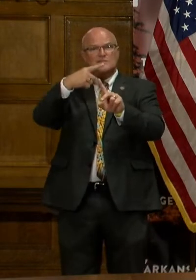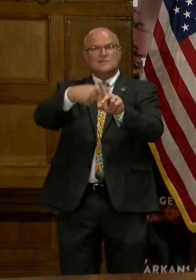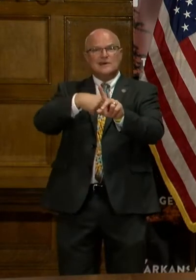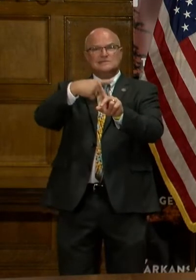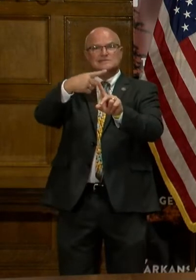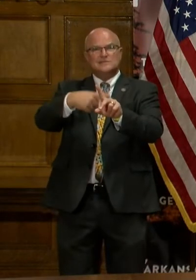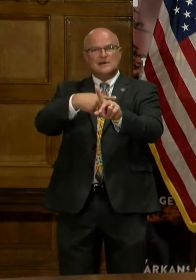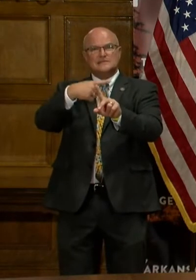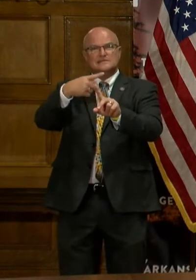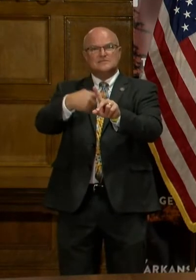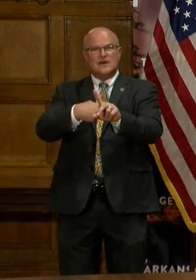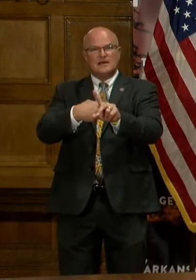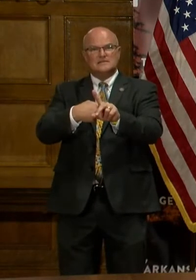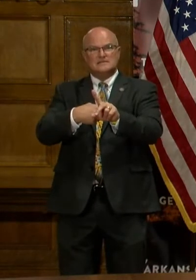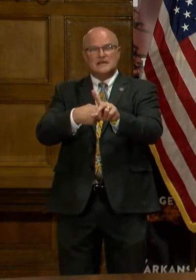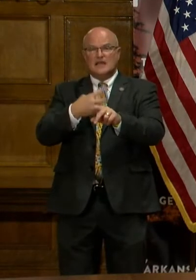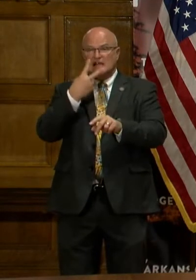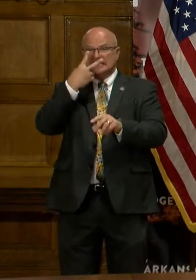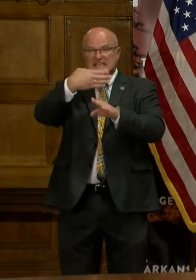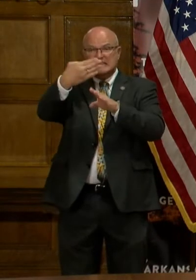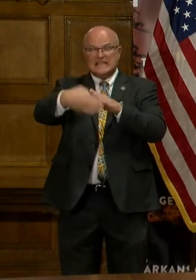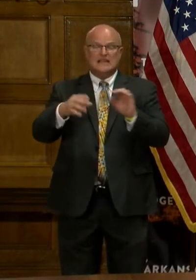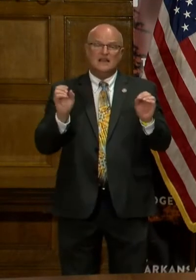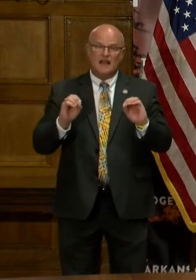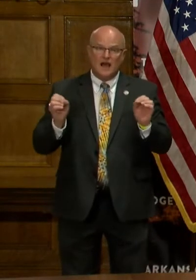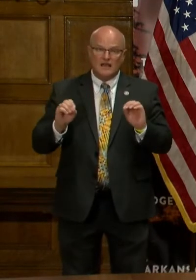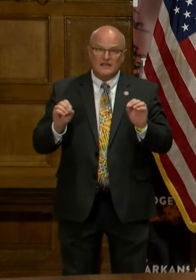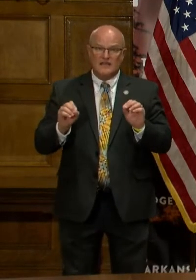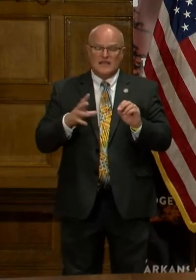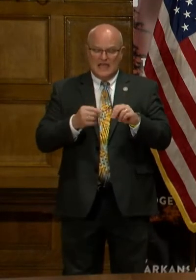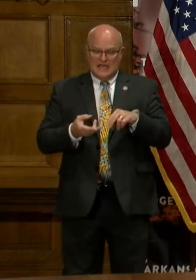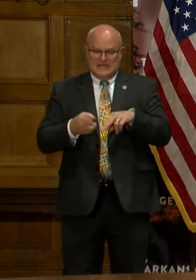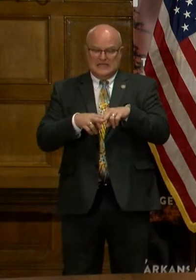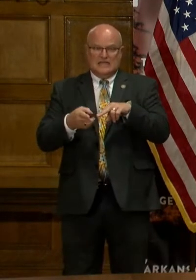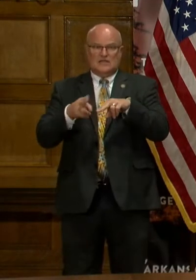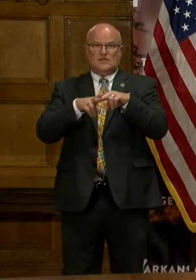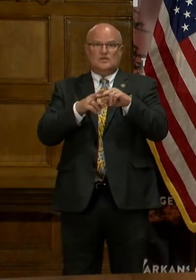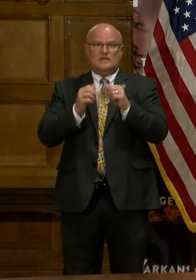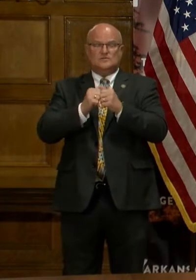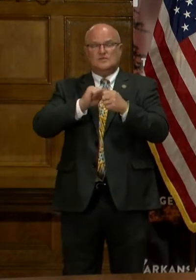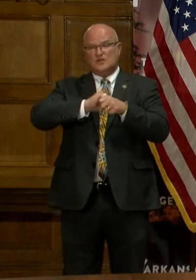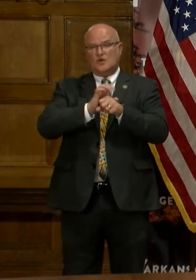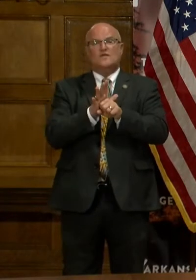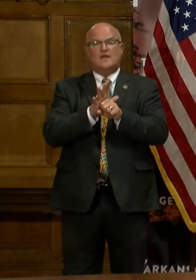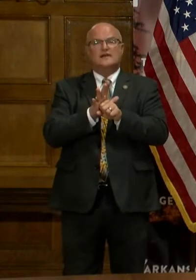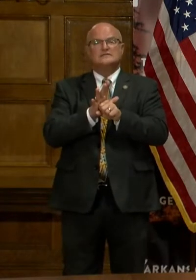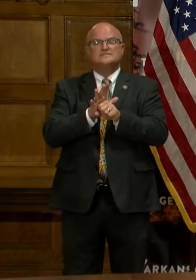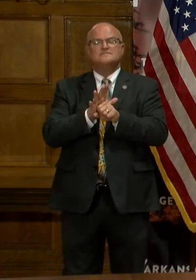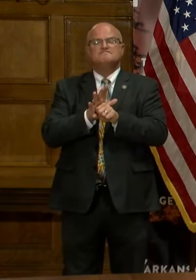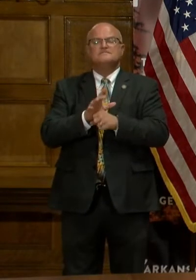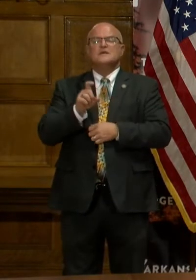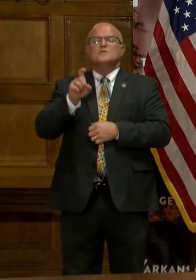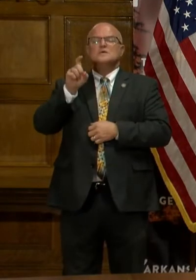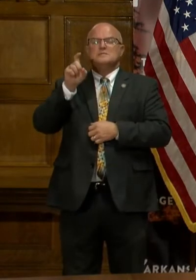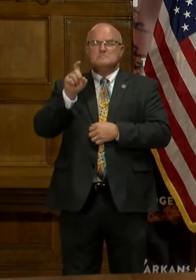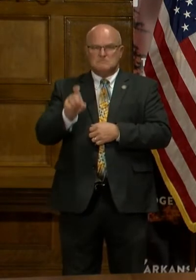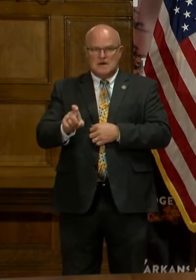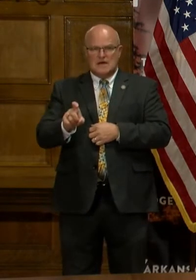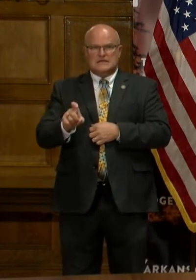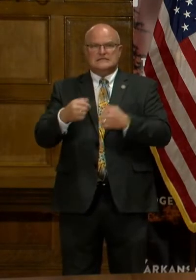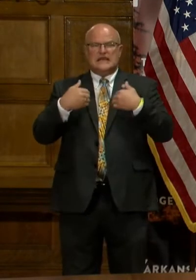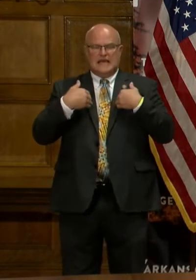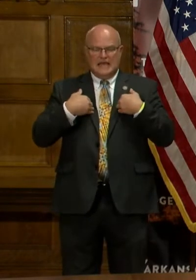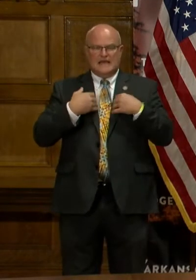months into this possibly and no end in sight, and an increase in the coronavirus. So we have to kick in with the